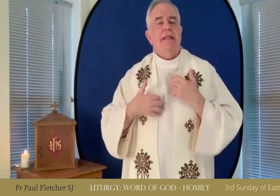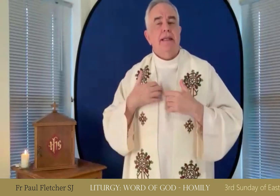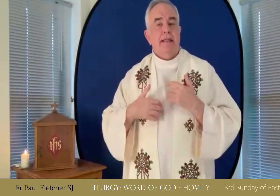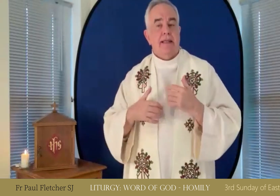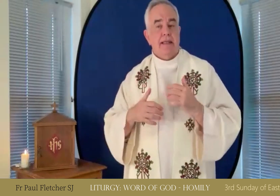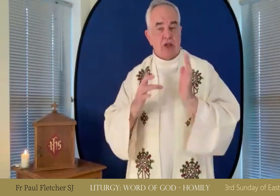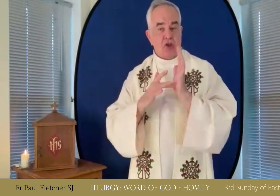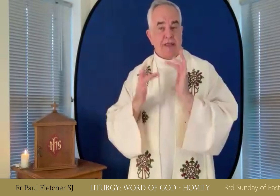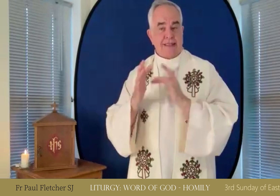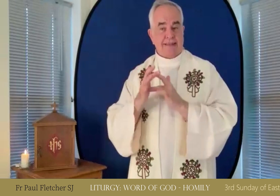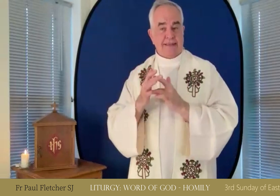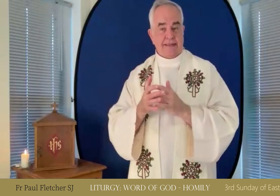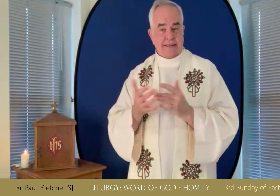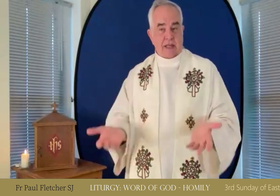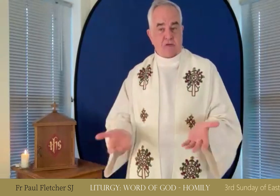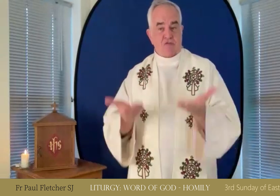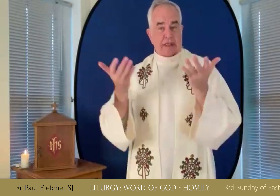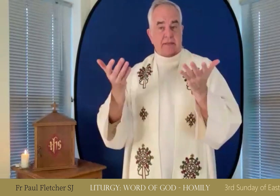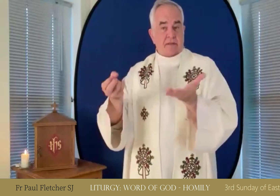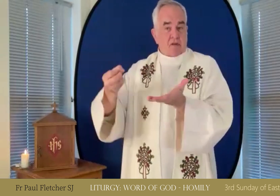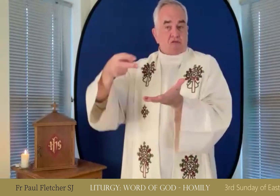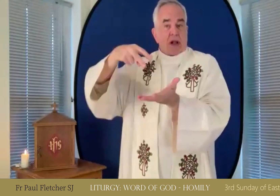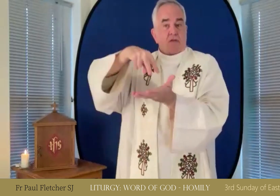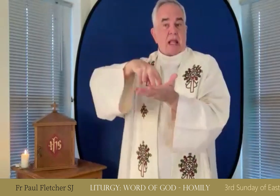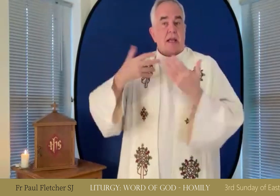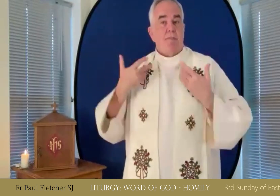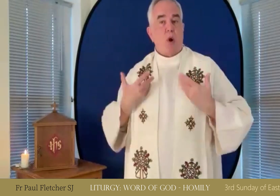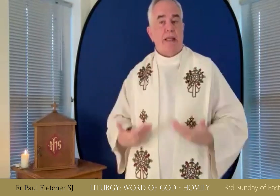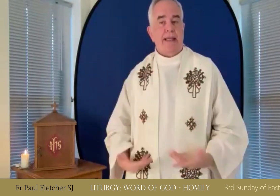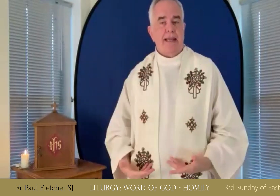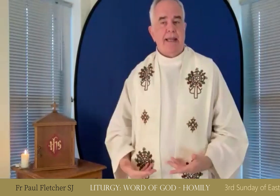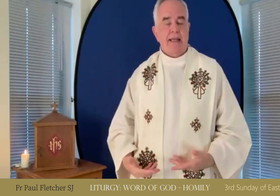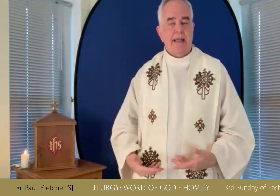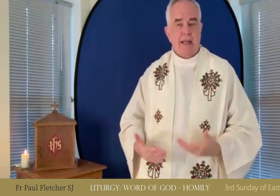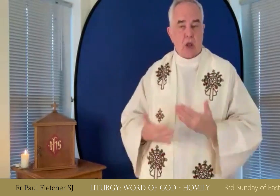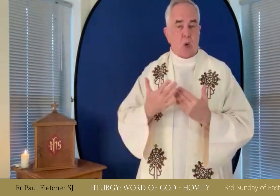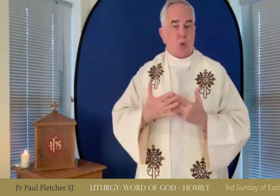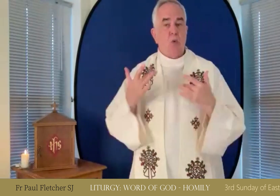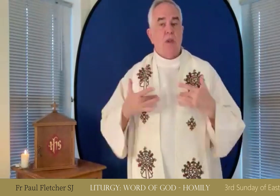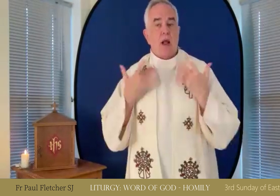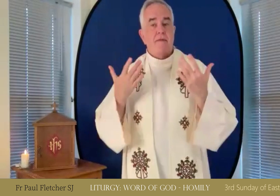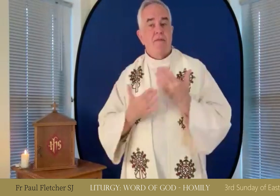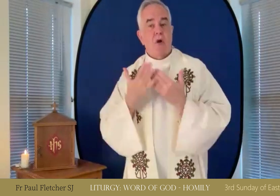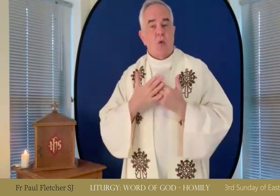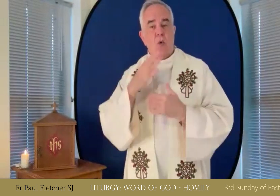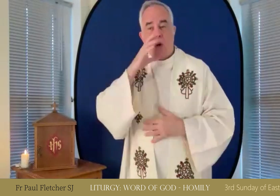Interesting, Jesus' risen resurrected body, new life, new hope,